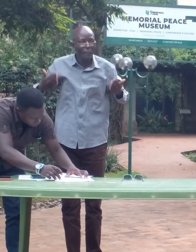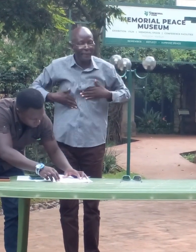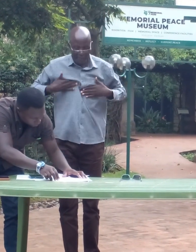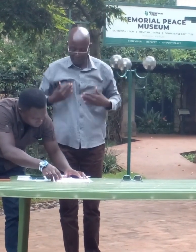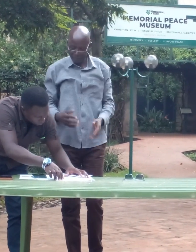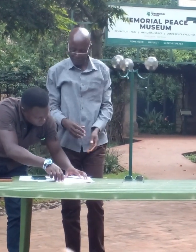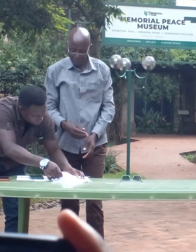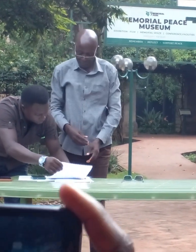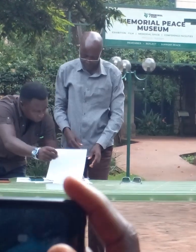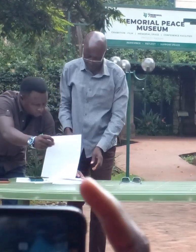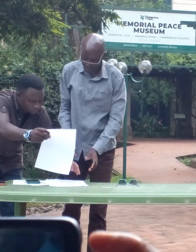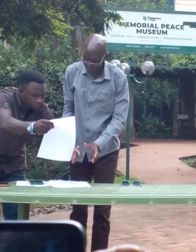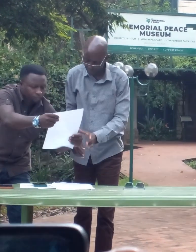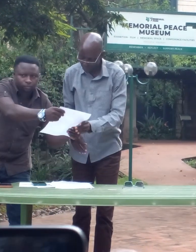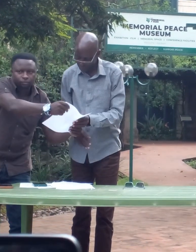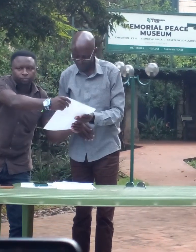and that was given.